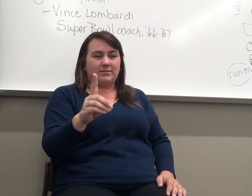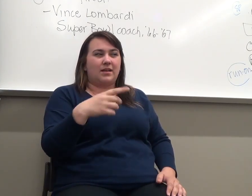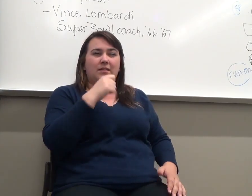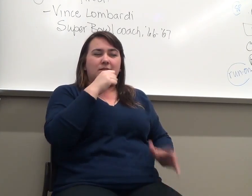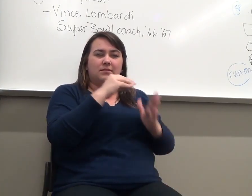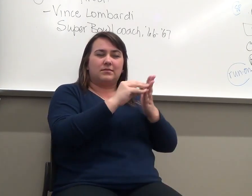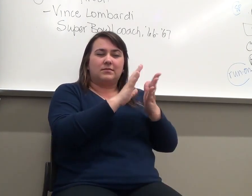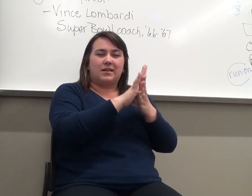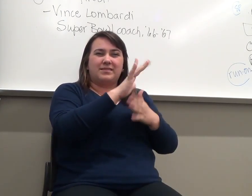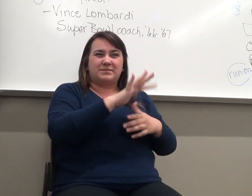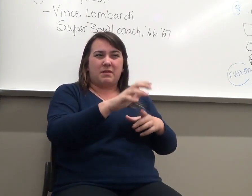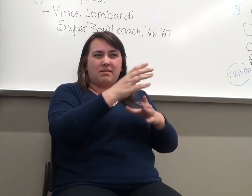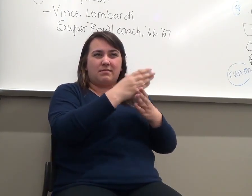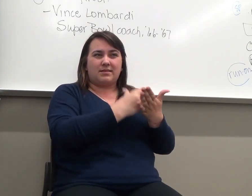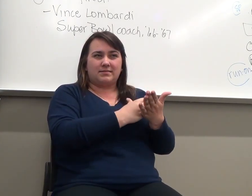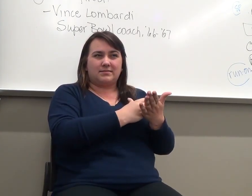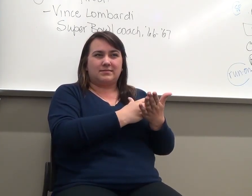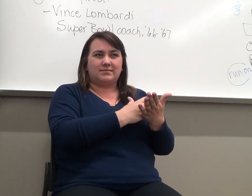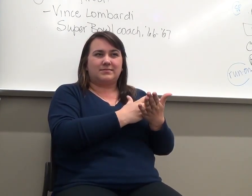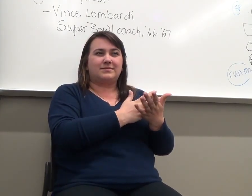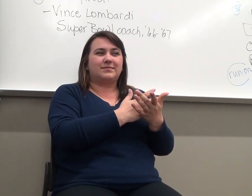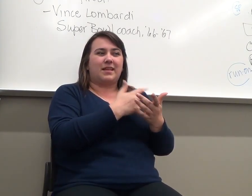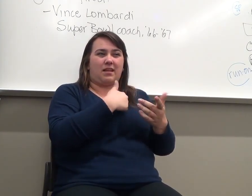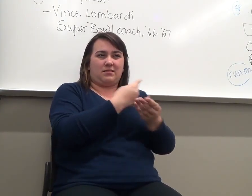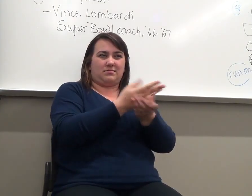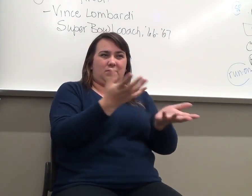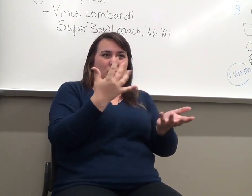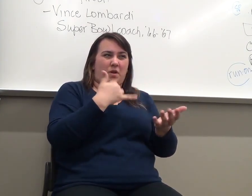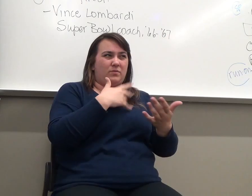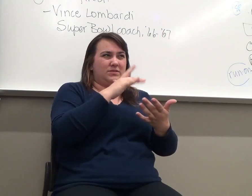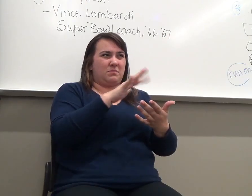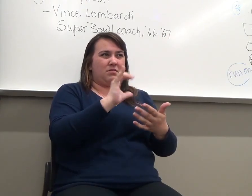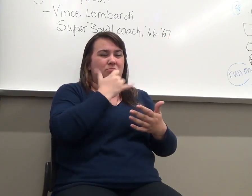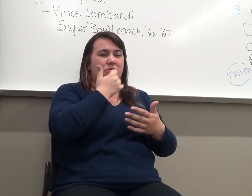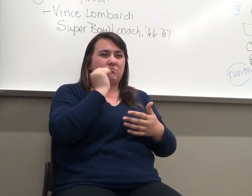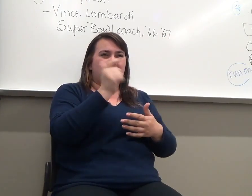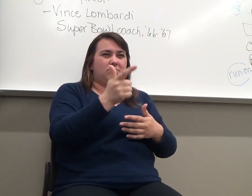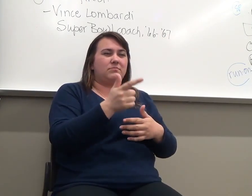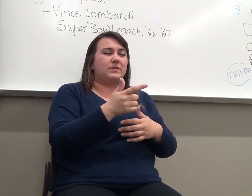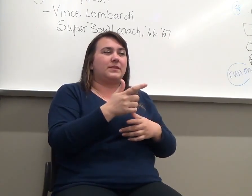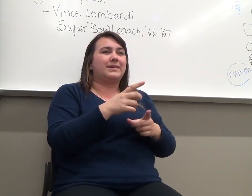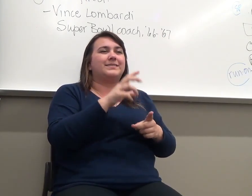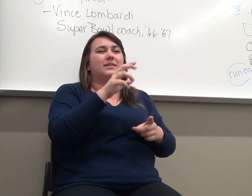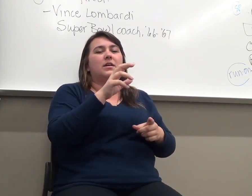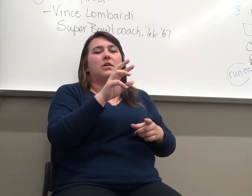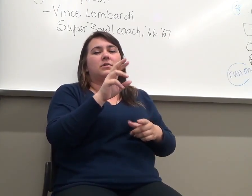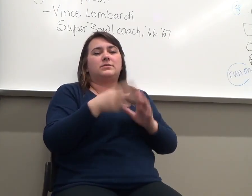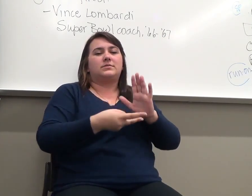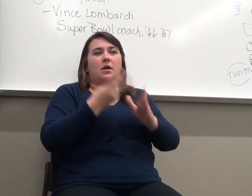lot of people have trouble with, on my list of why we spell words wrong, is double letters. Those are always an